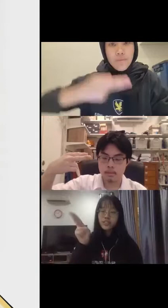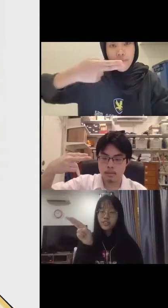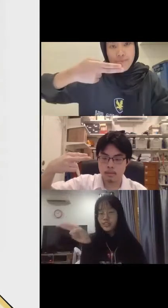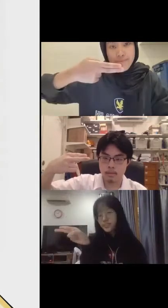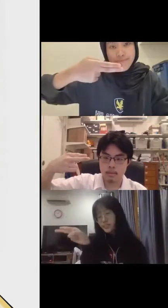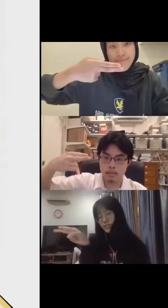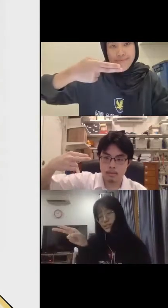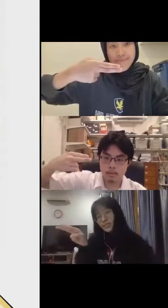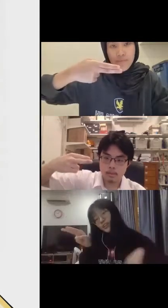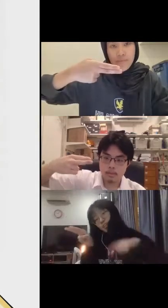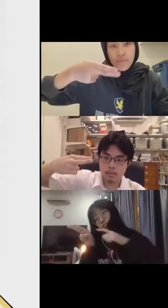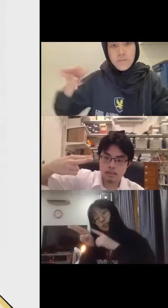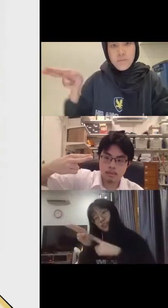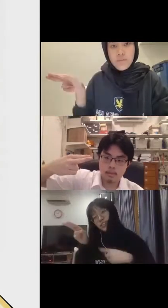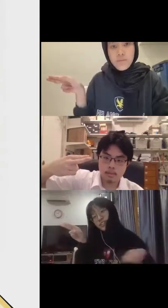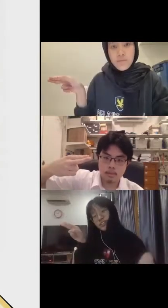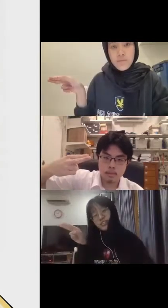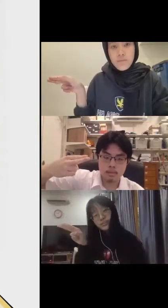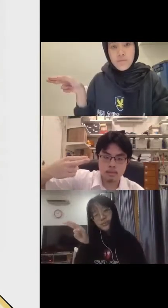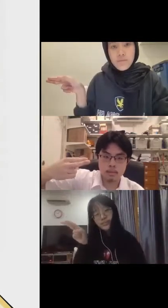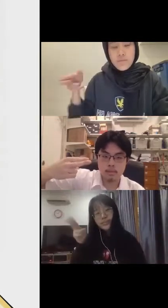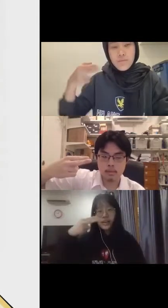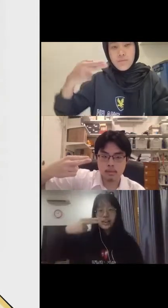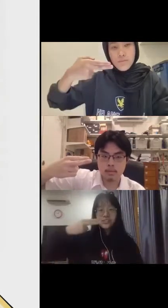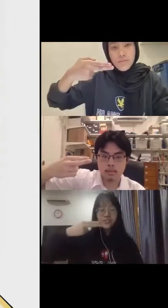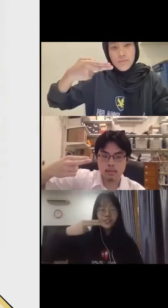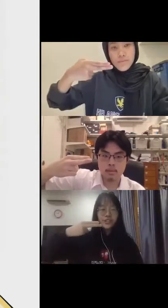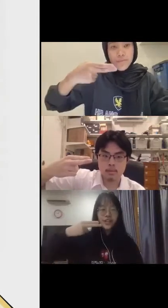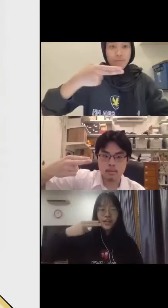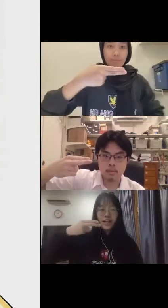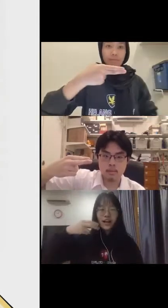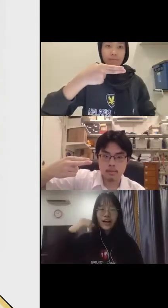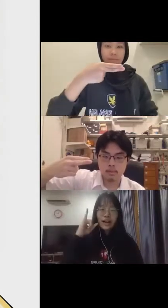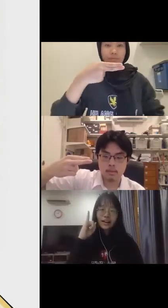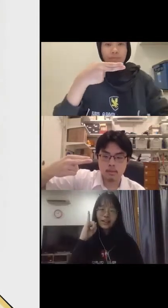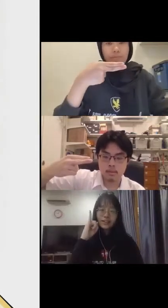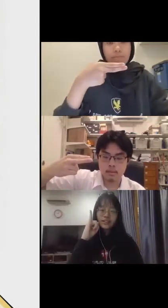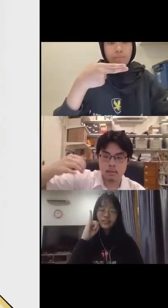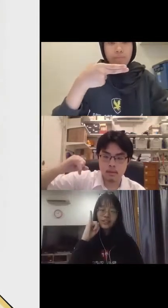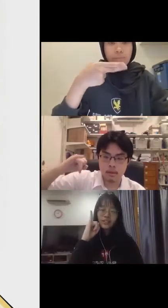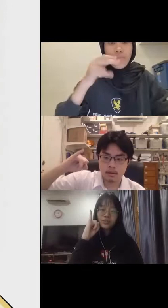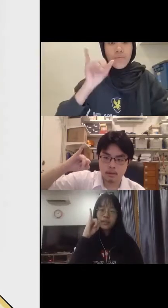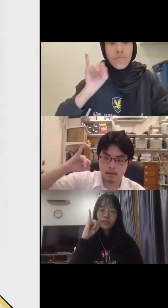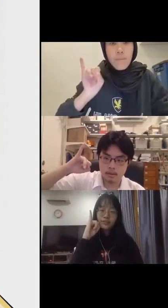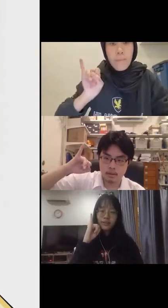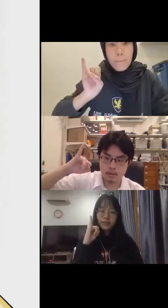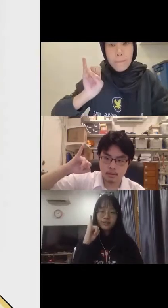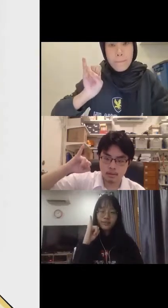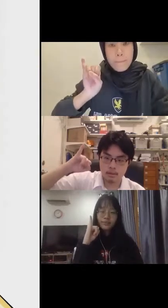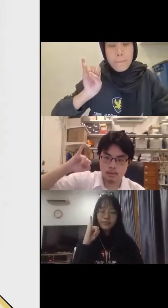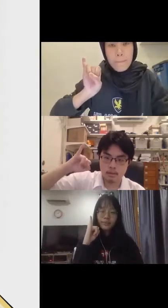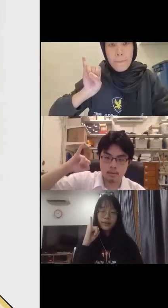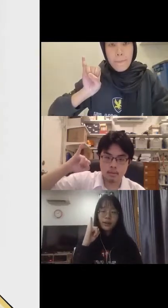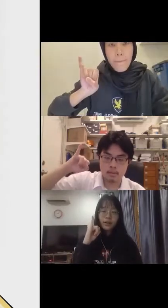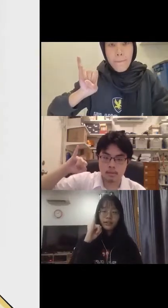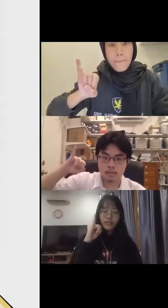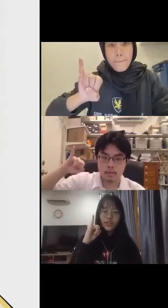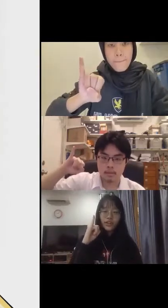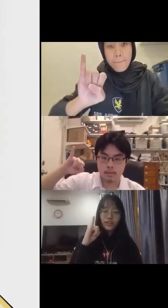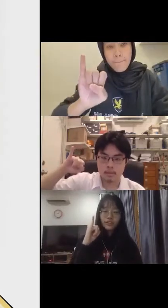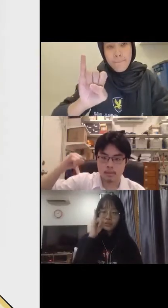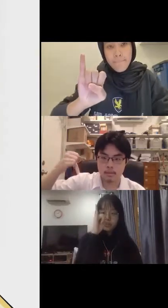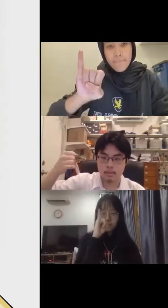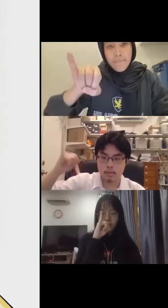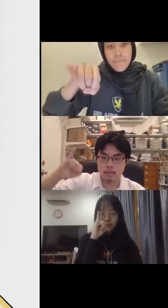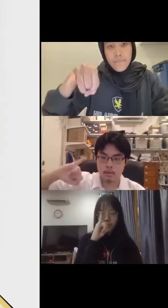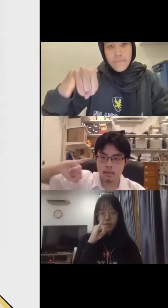which is just sticking out two fingers. H. I is just your pinky finger. J,